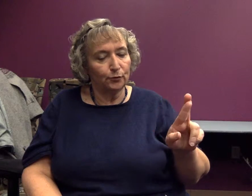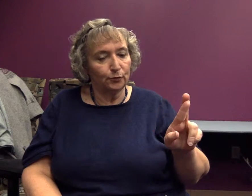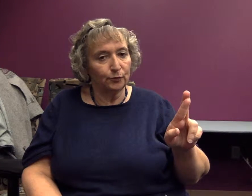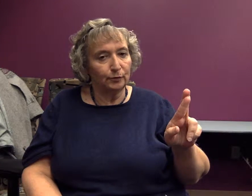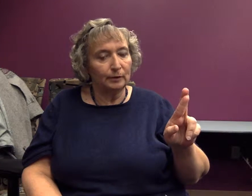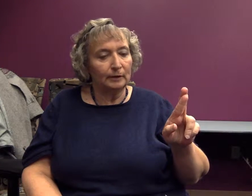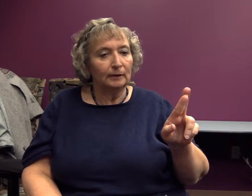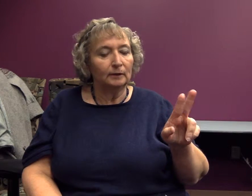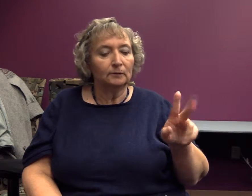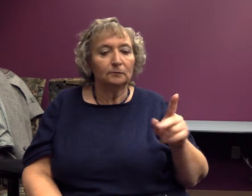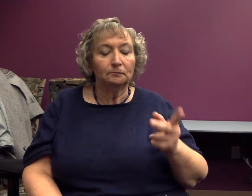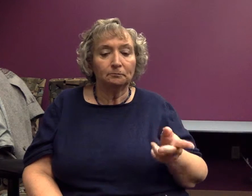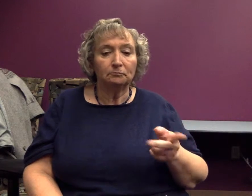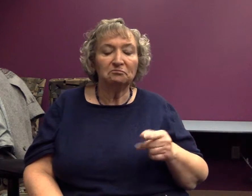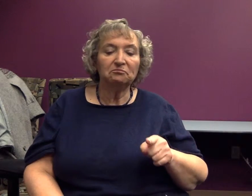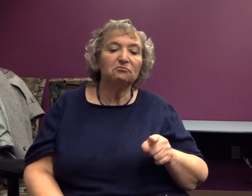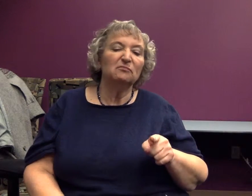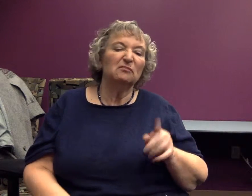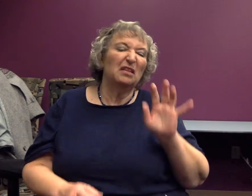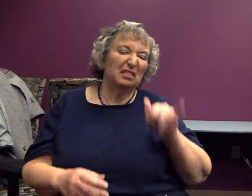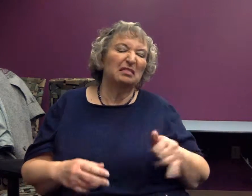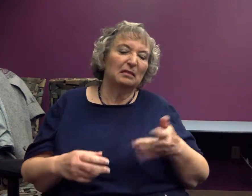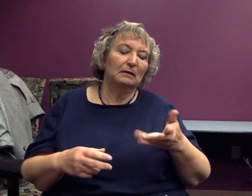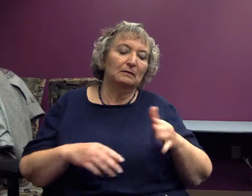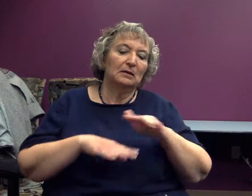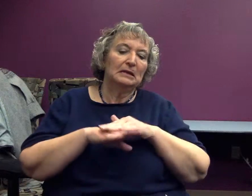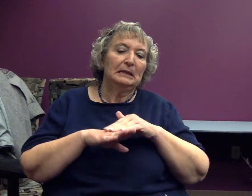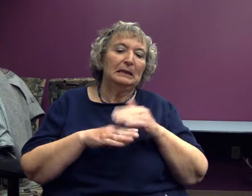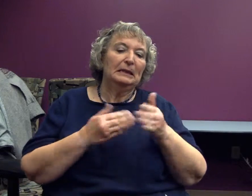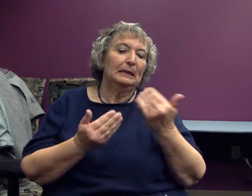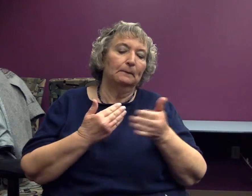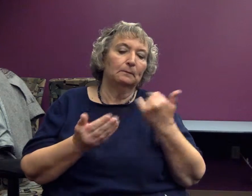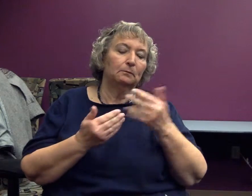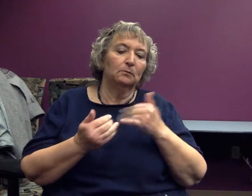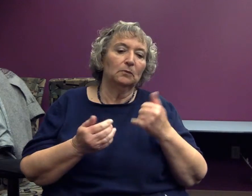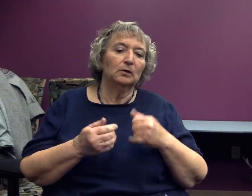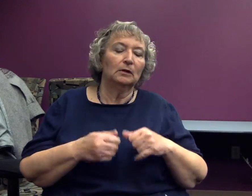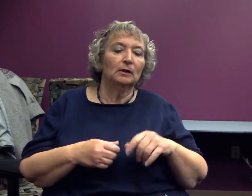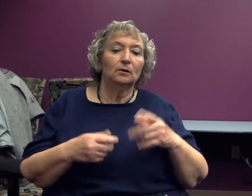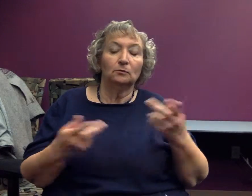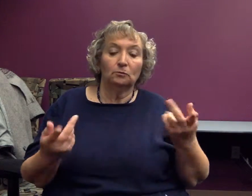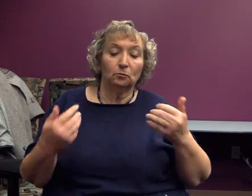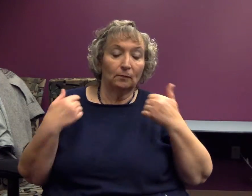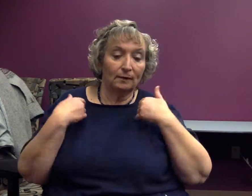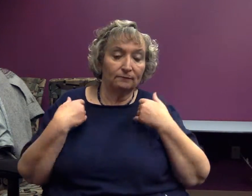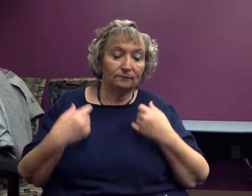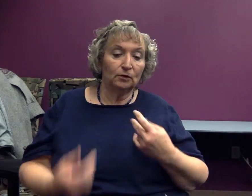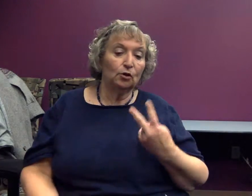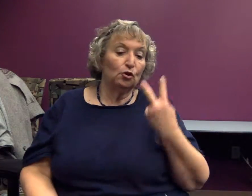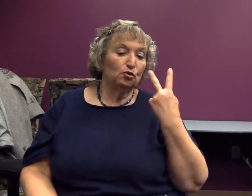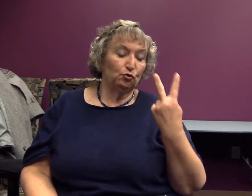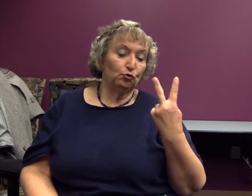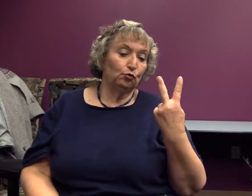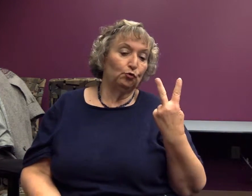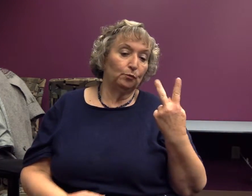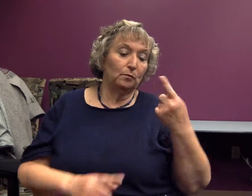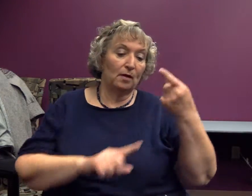two thermometers. These thermometers are exactly the same. They both read in Celsius. I just took them and mounted them to a piece of, like a file